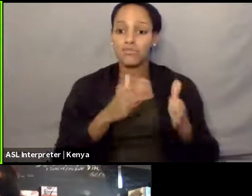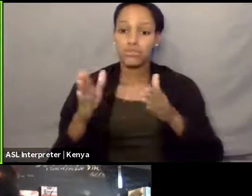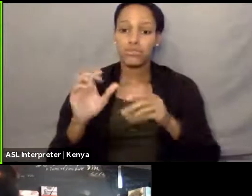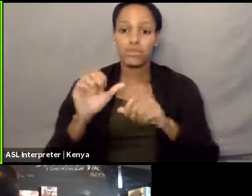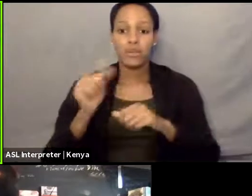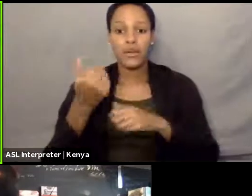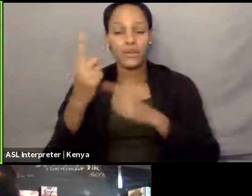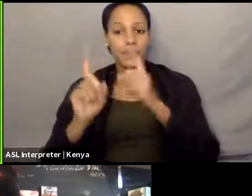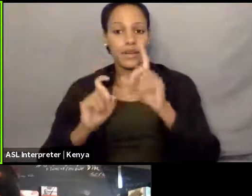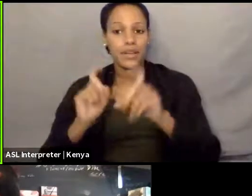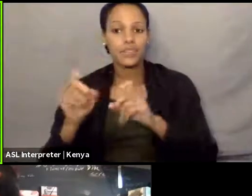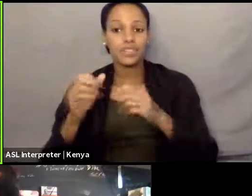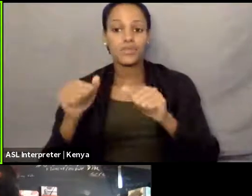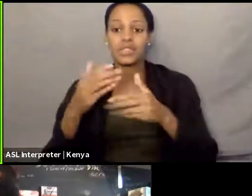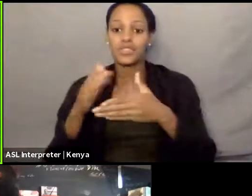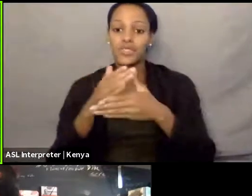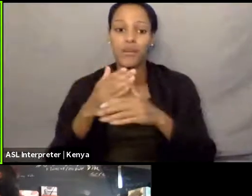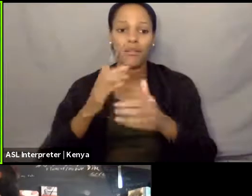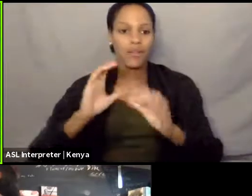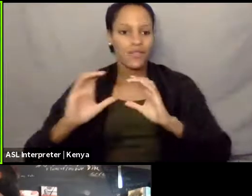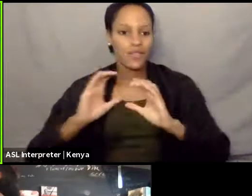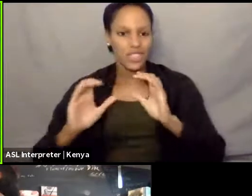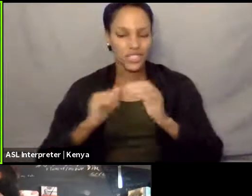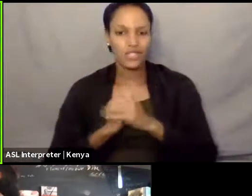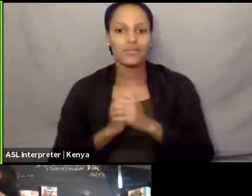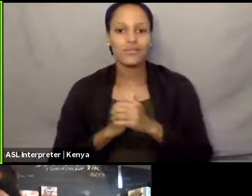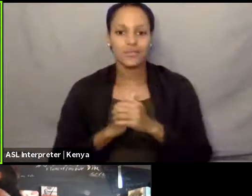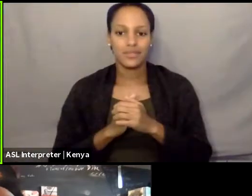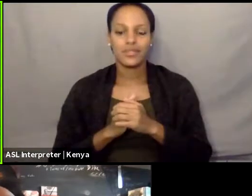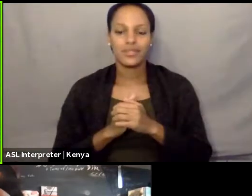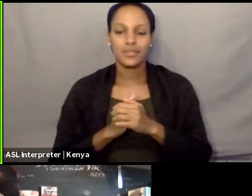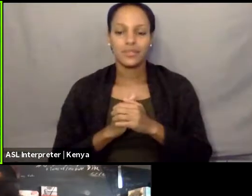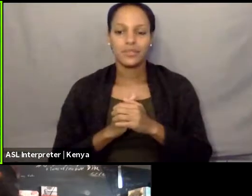we can share the conversation here.